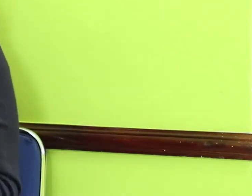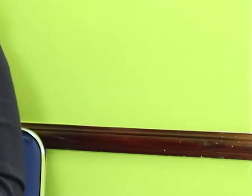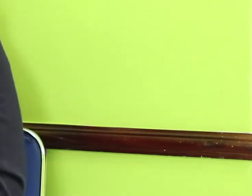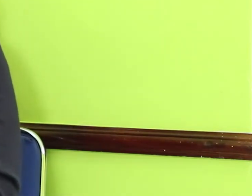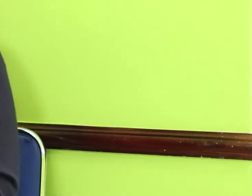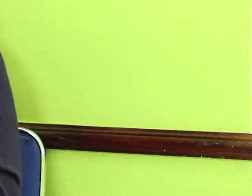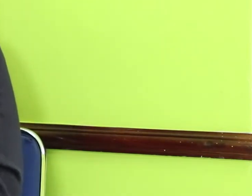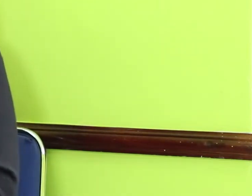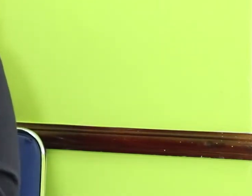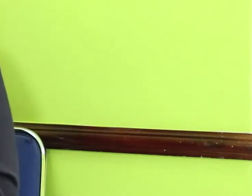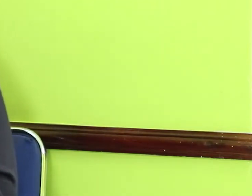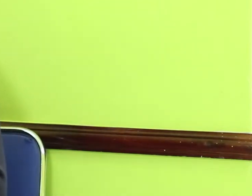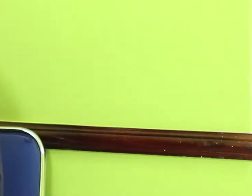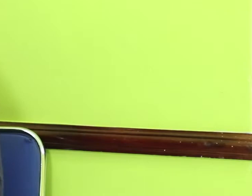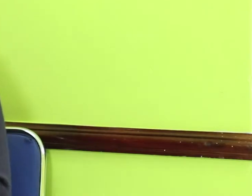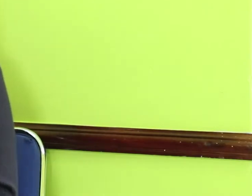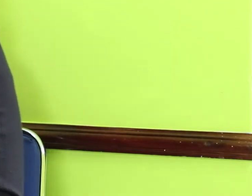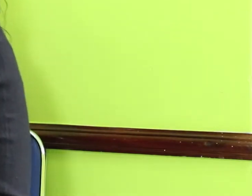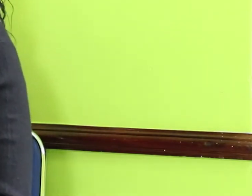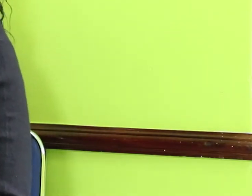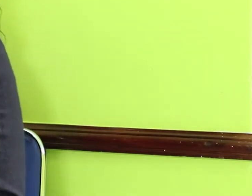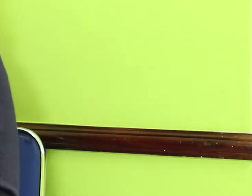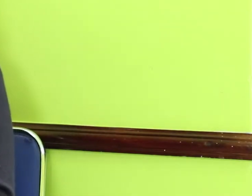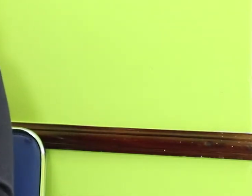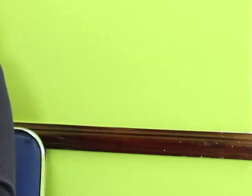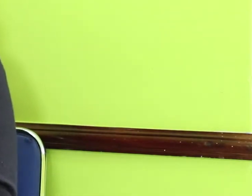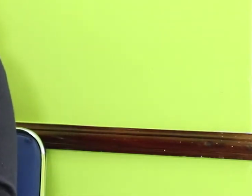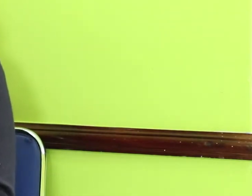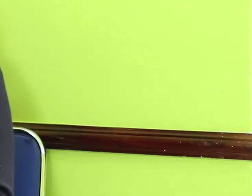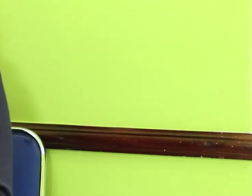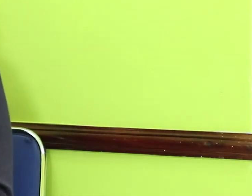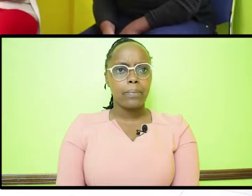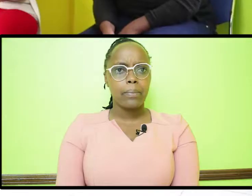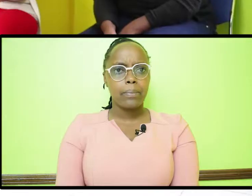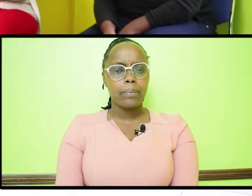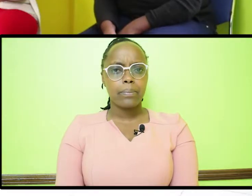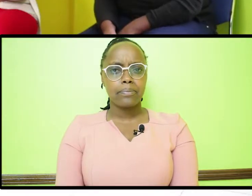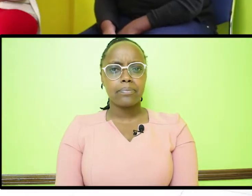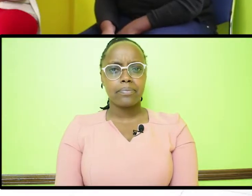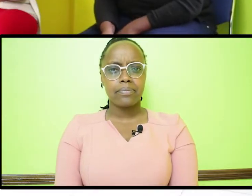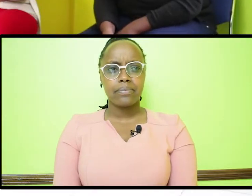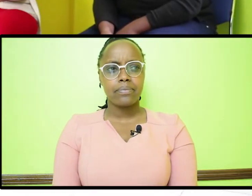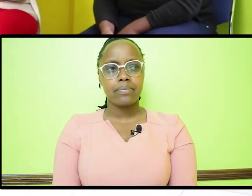that they said that they had just a little cold or some pneumonia. Okay. Yeah.